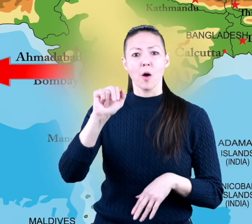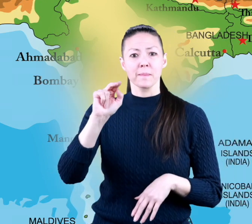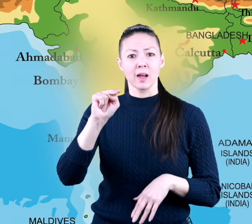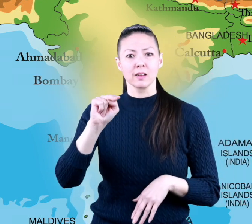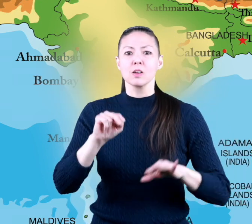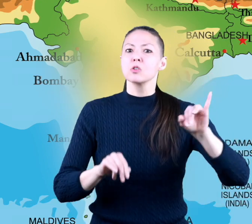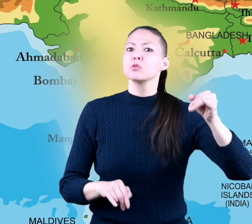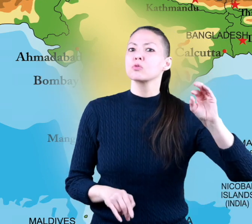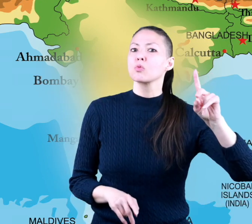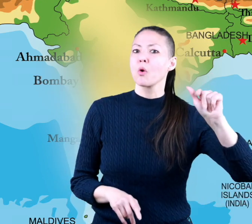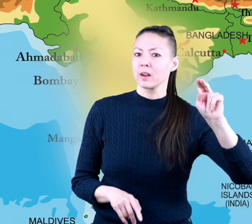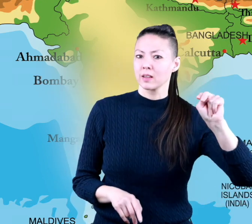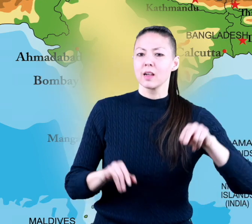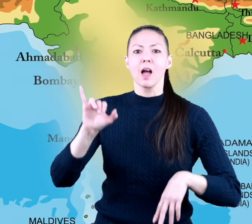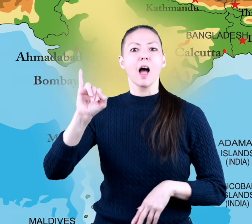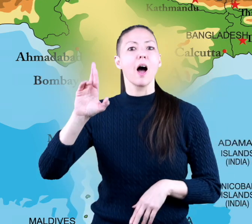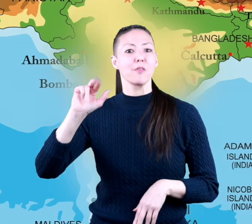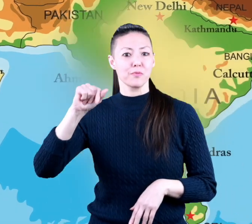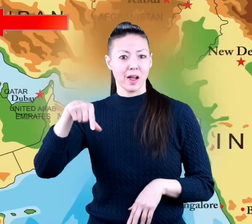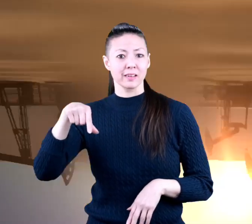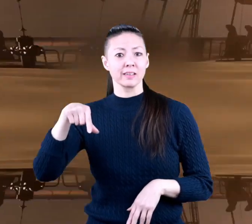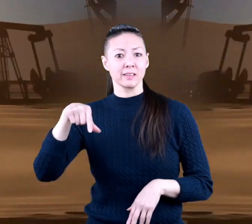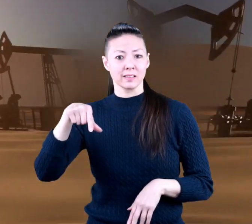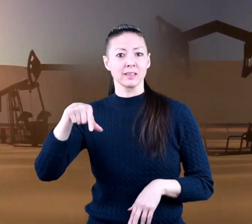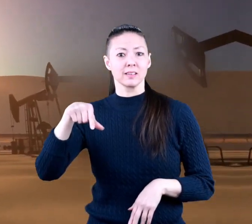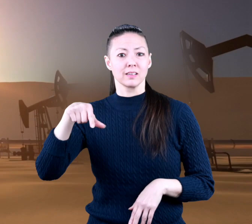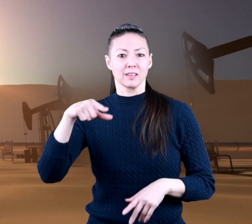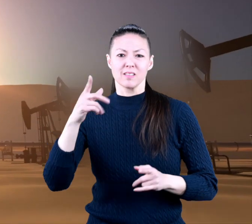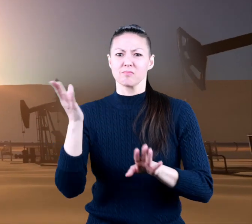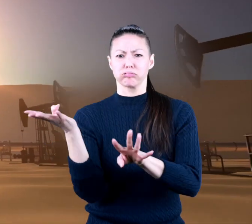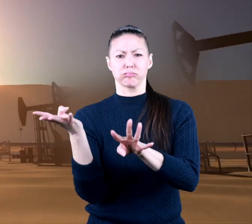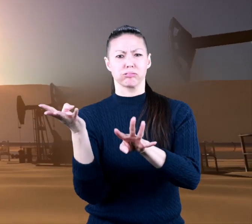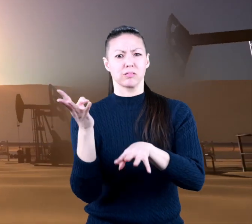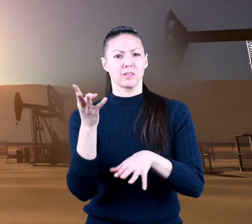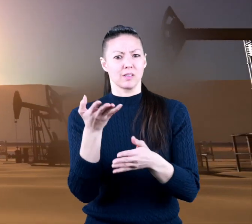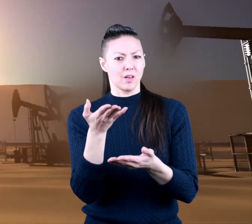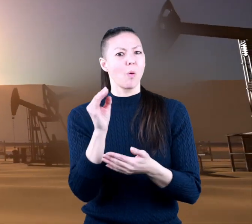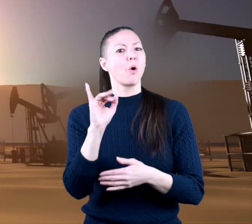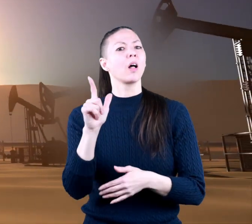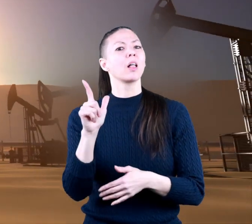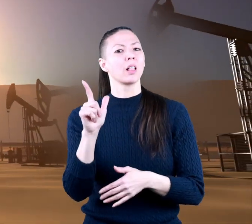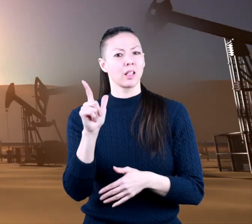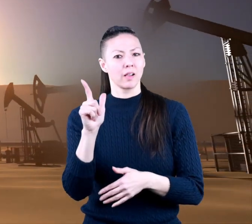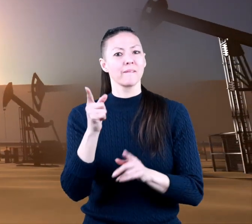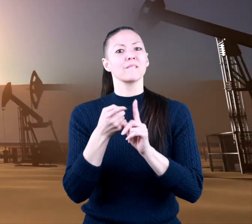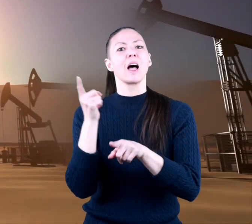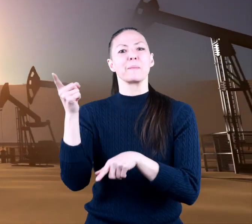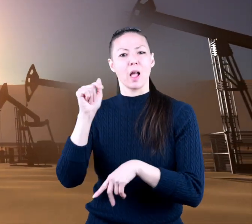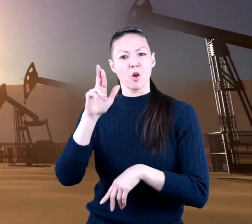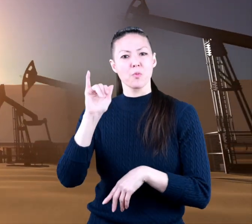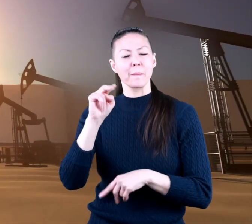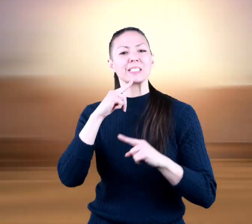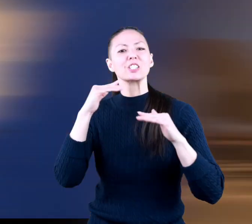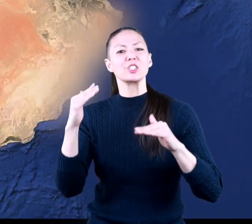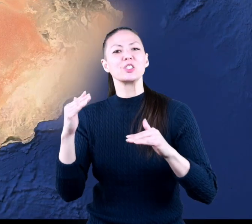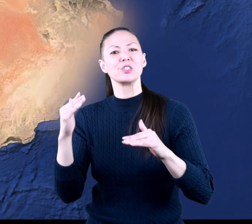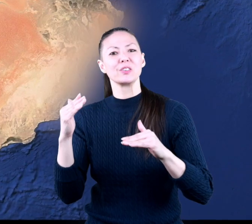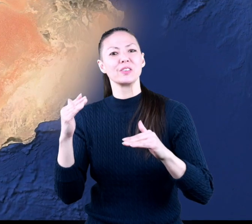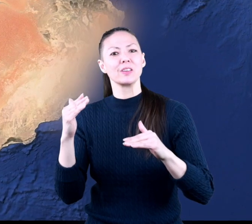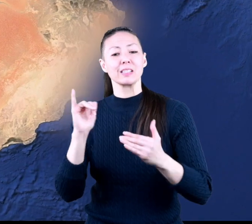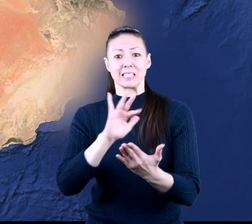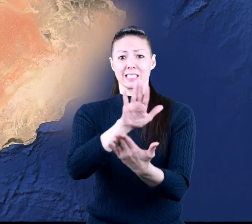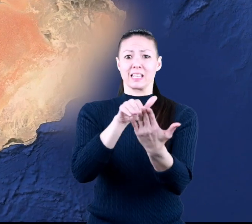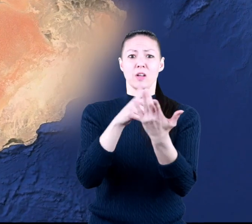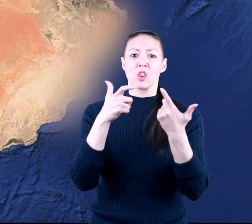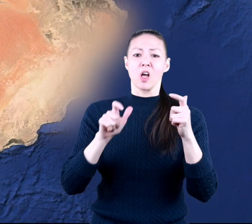Oman, Jordan, and Iraq. Much of the world's supply of oil comes from the Arabian Desert, and its